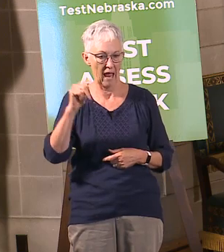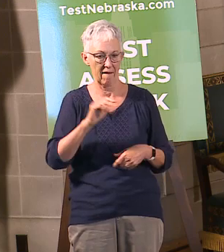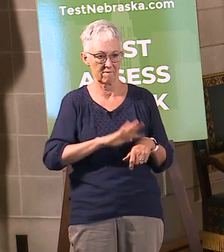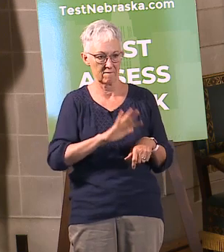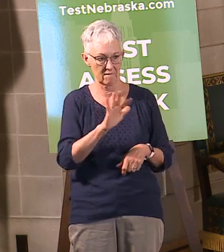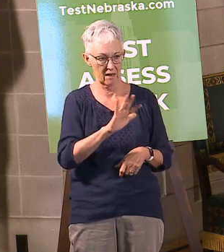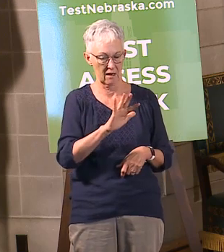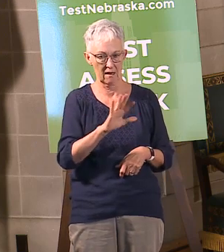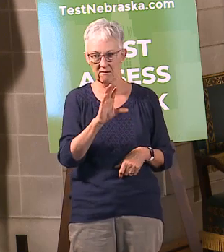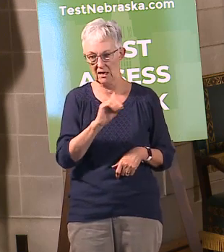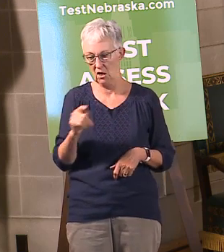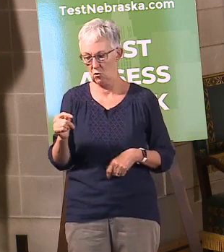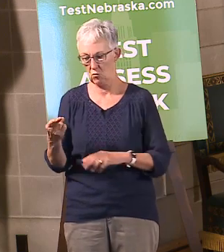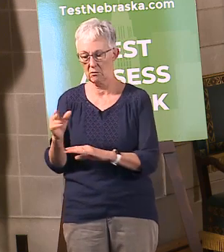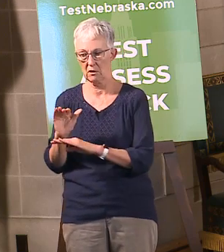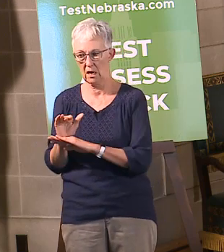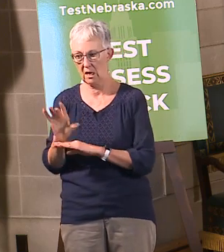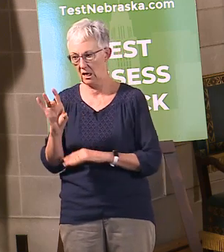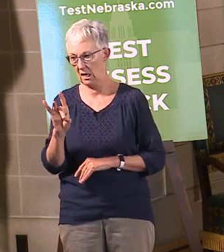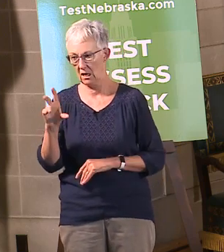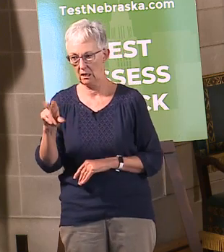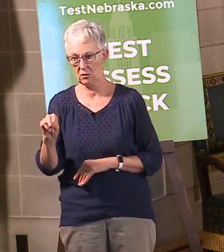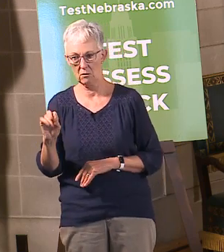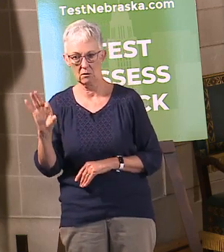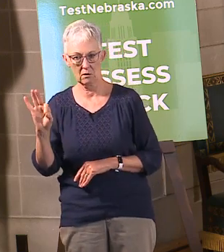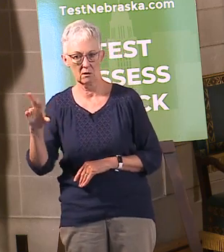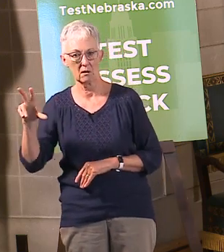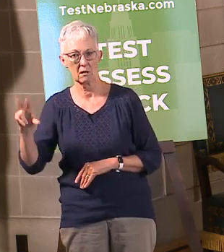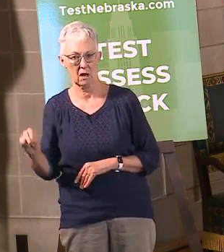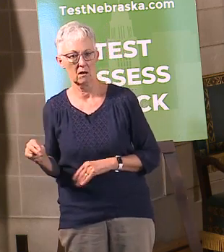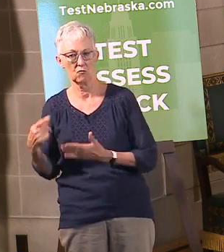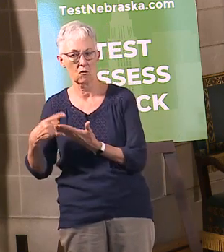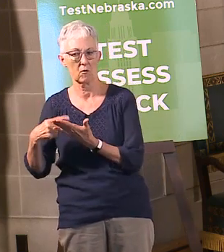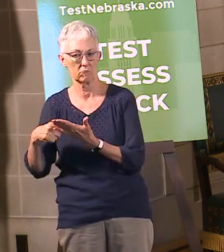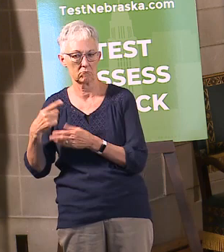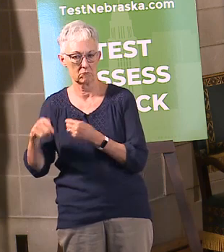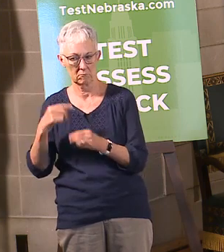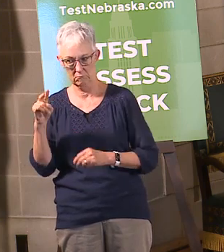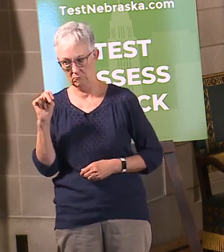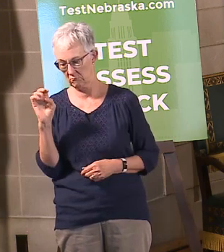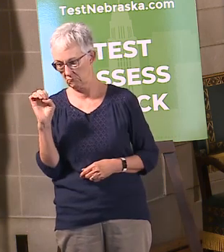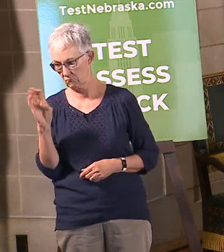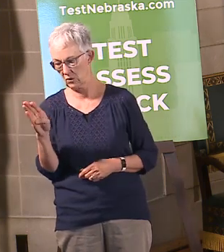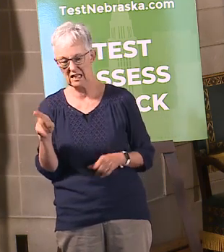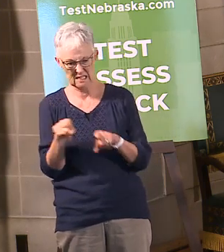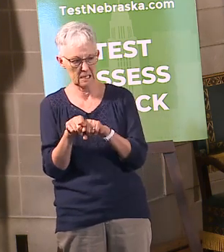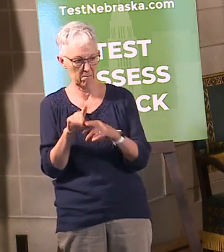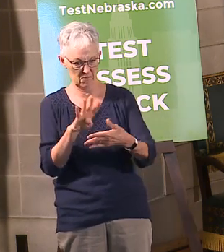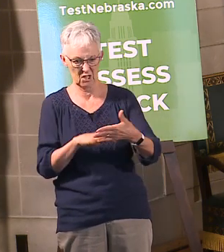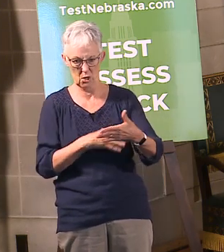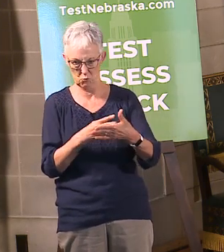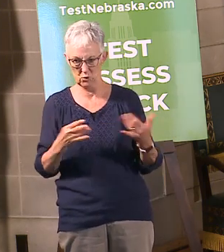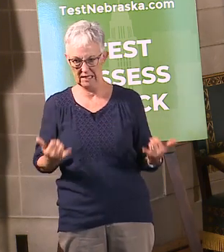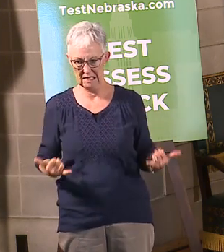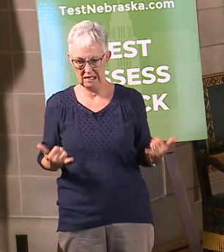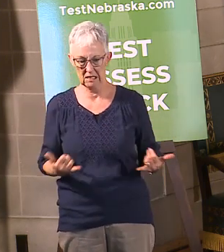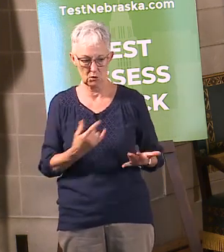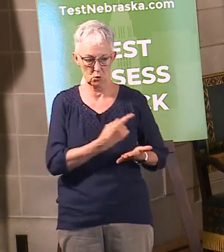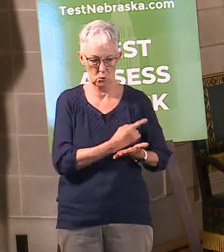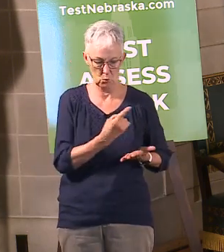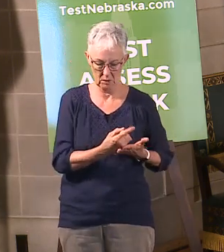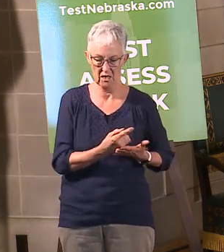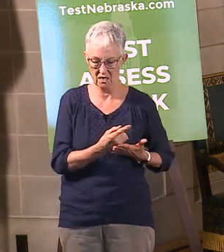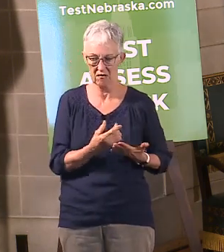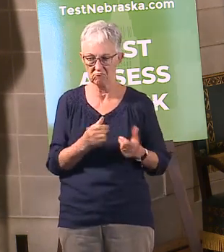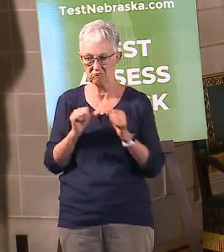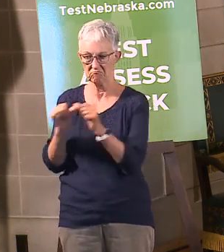to 9:30 Thursday night next week, speaking of Nebraska. So same sort of schedule we've had this week, we'll continue to have for next week. So please